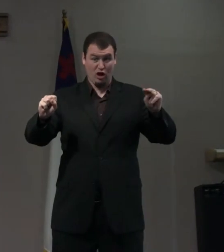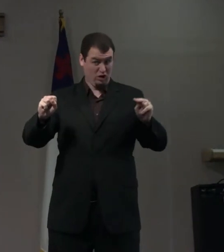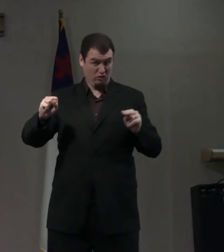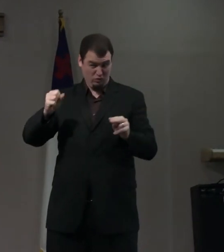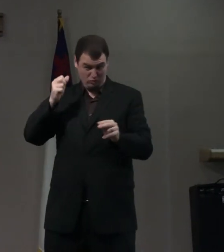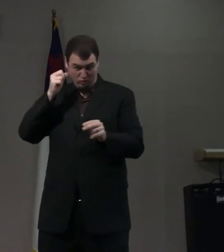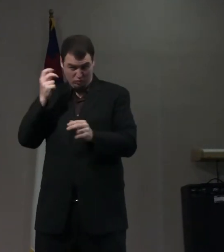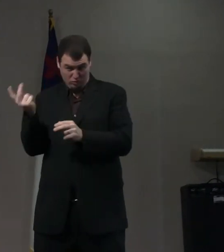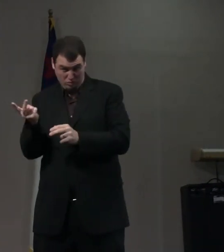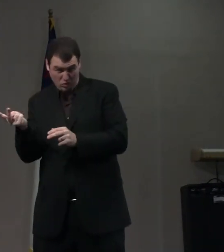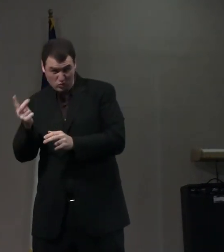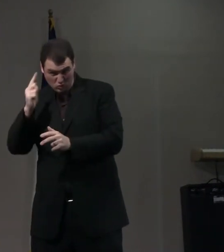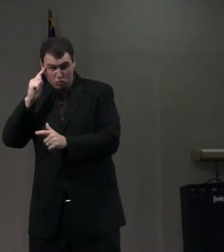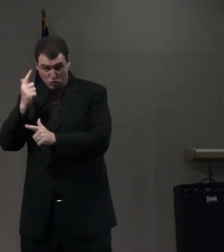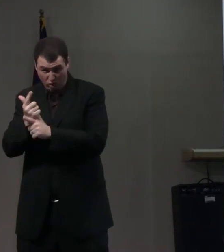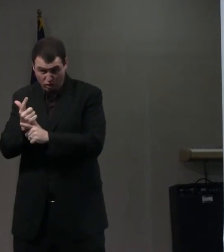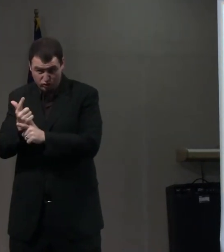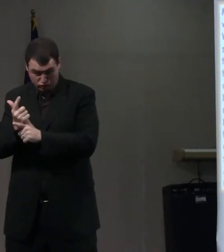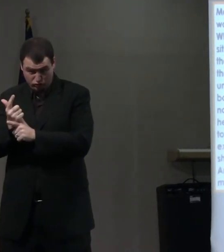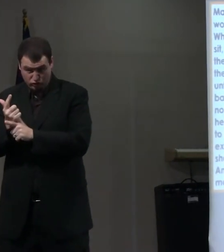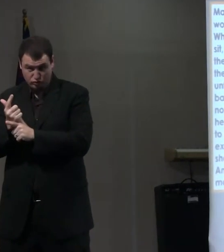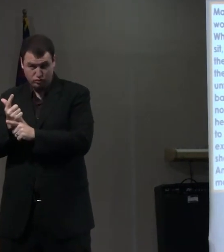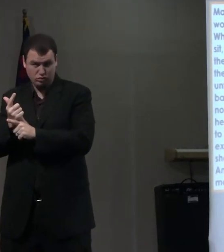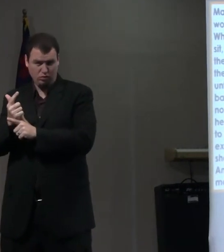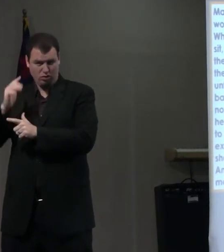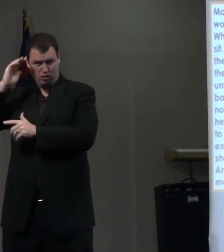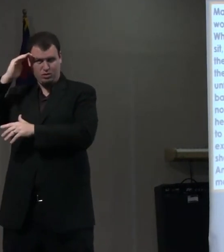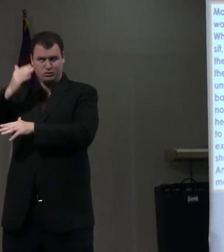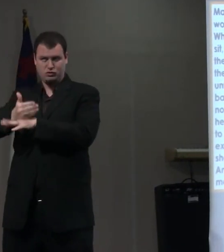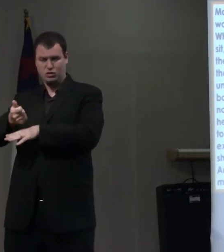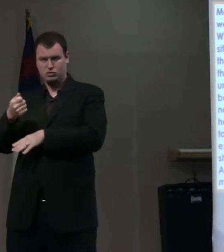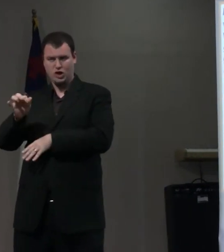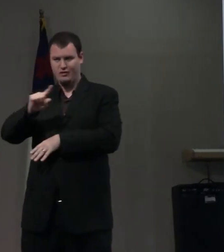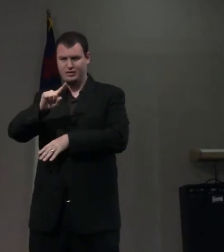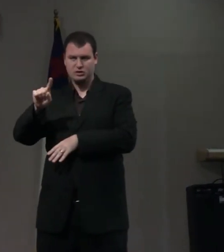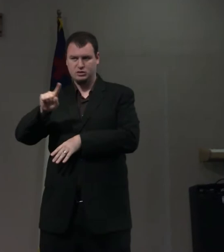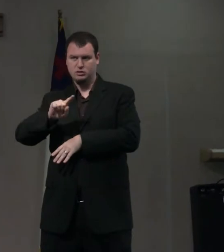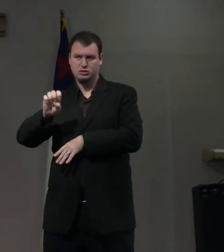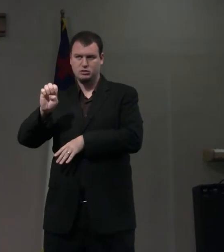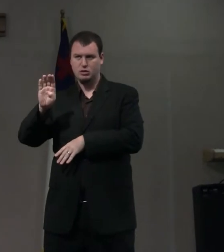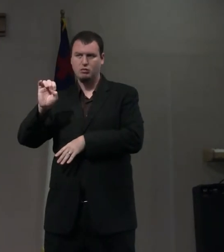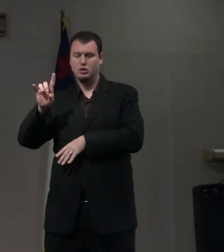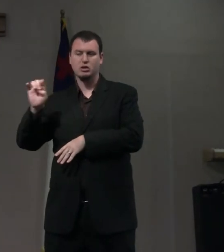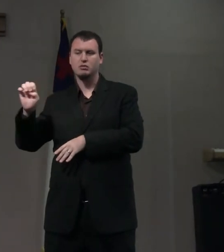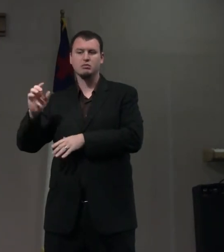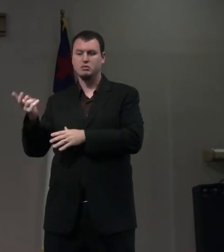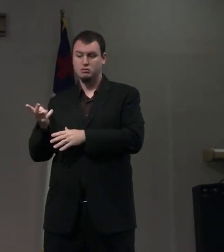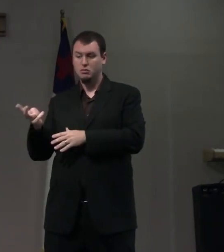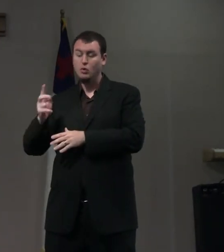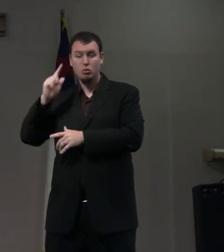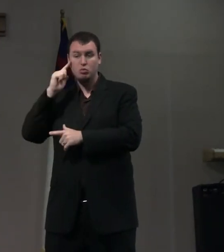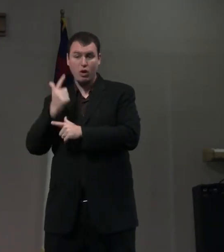was there, and James and John, two brothers, the sons of Zebedee.